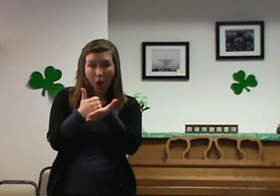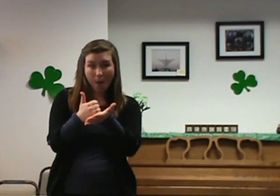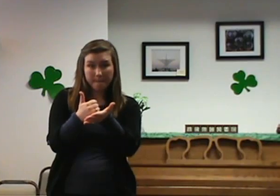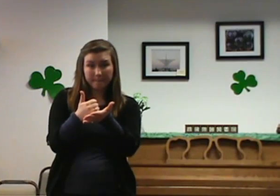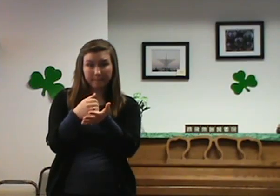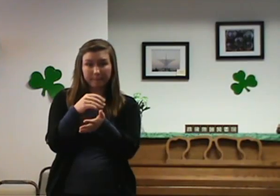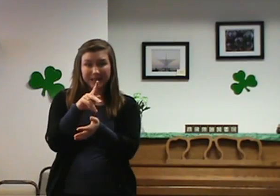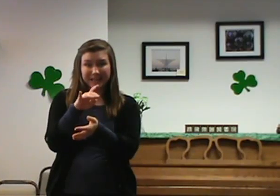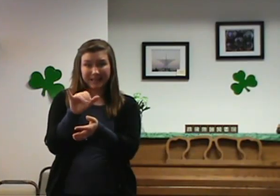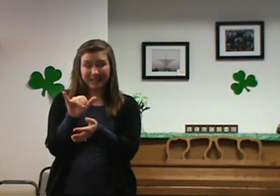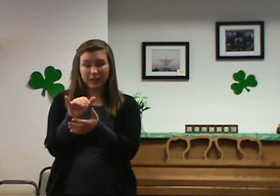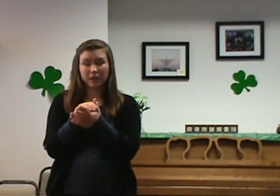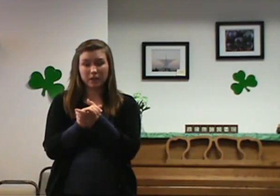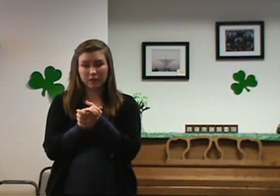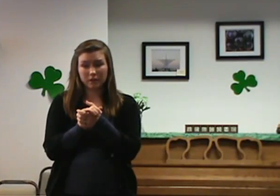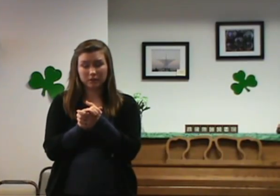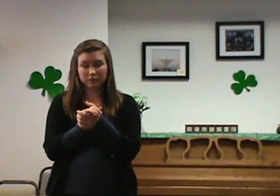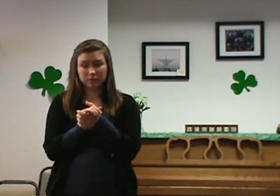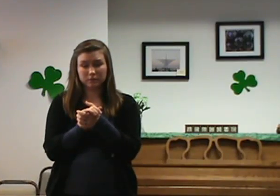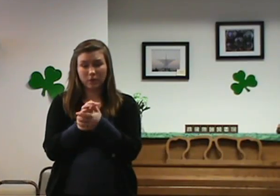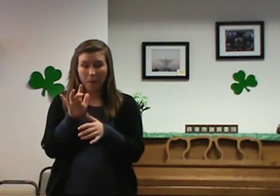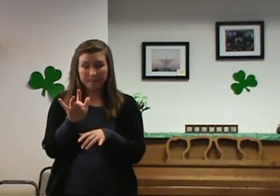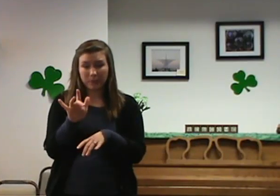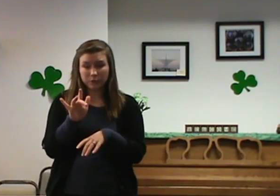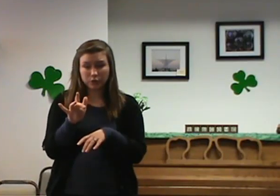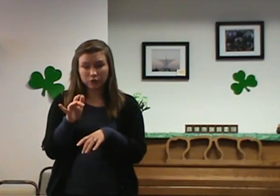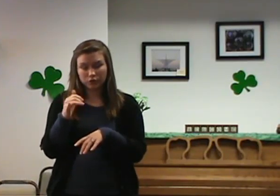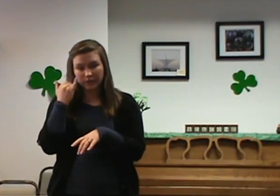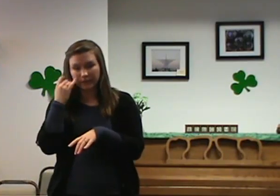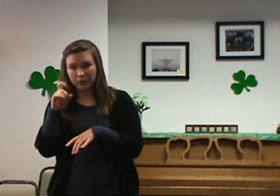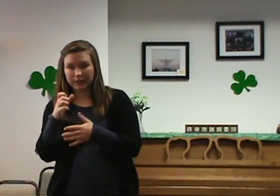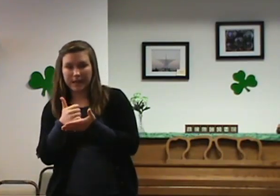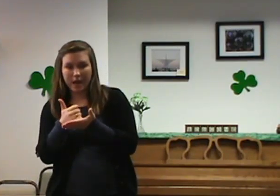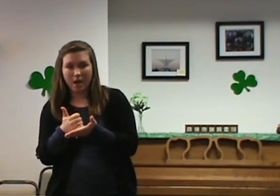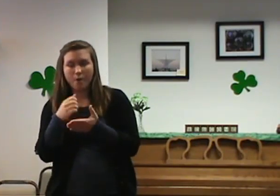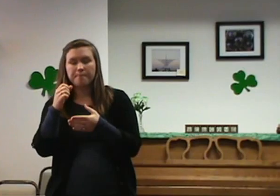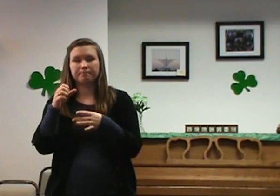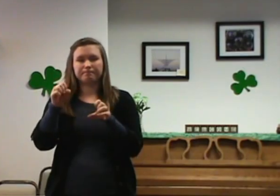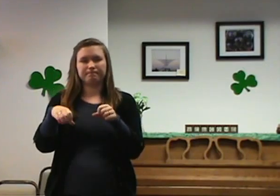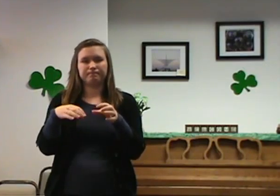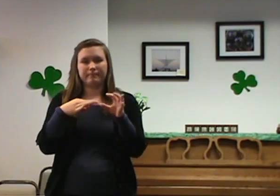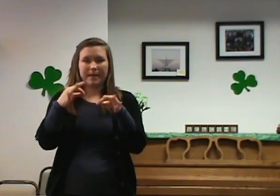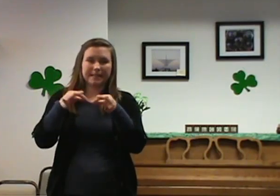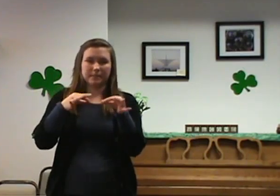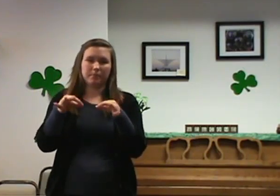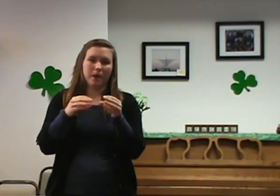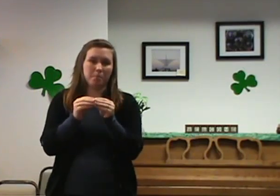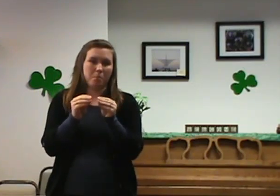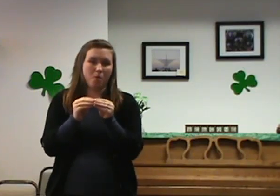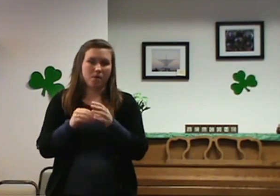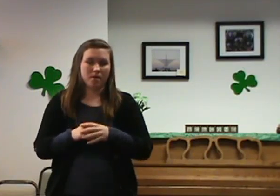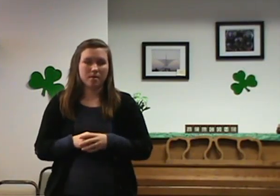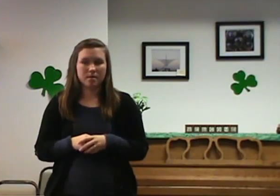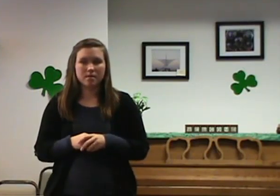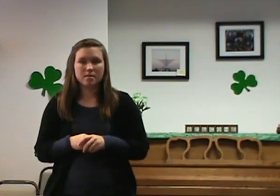it does. tell you Press what, this help key again to leave help. tell you what any one of these, Selector key, press to select an item from a dialog or list. okay, so